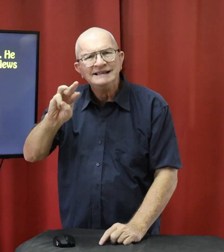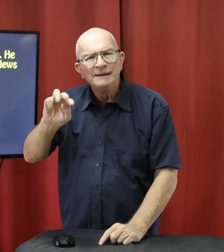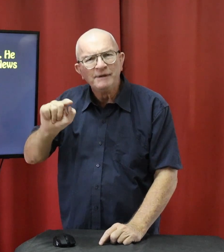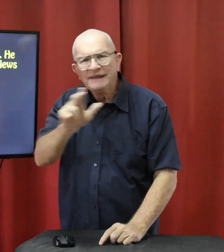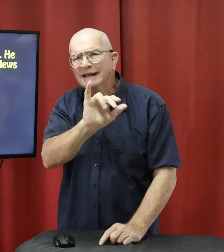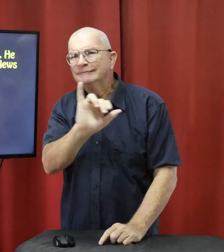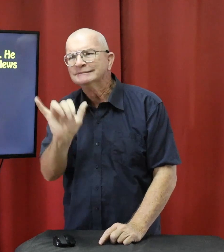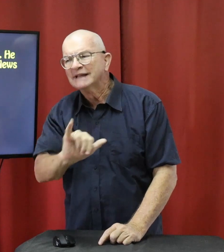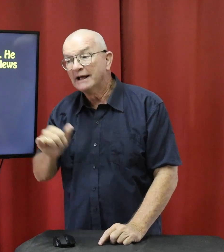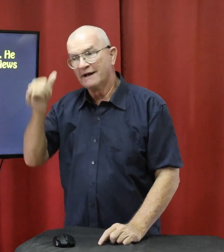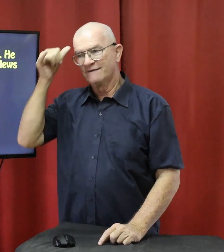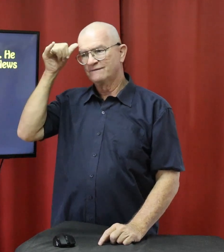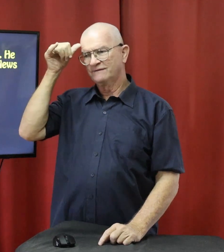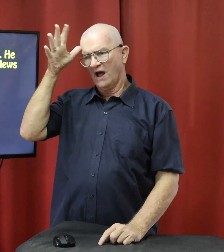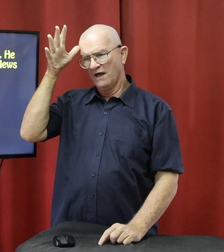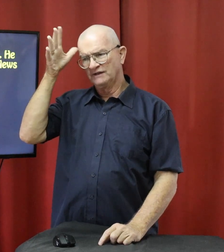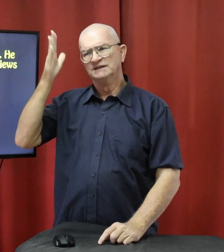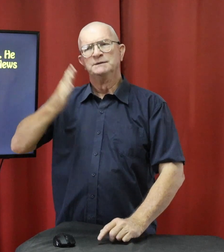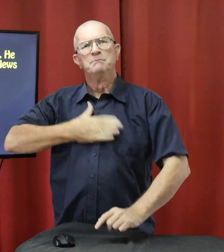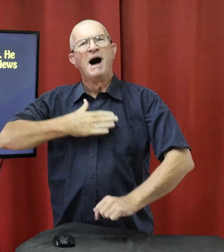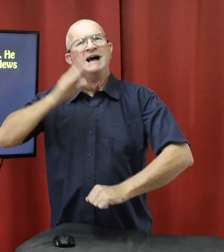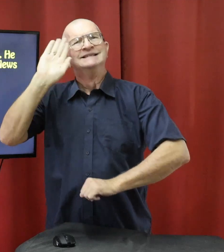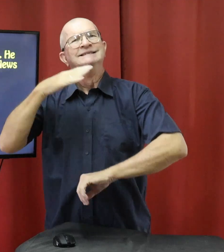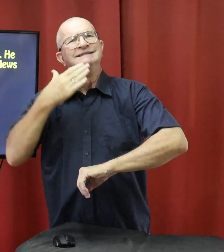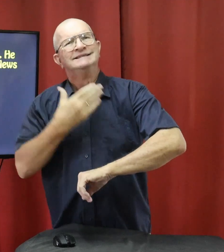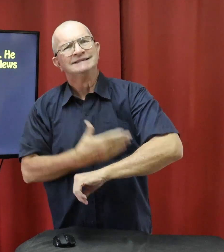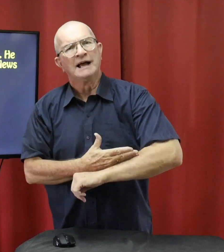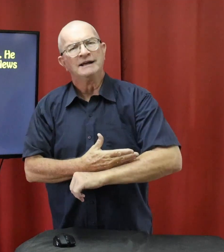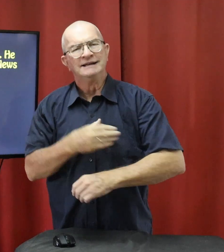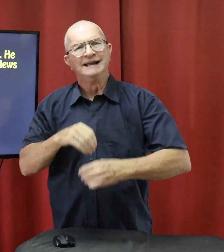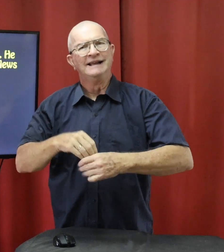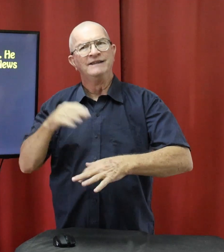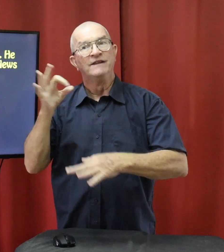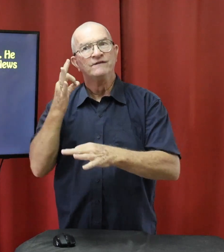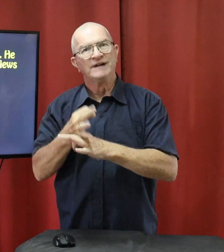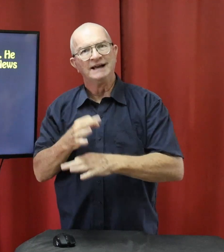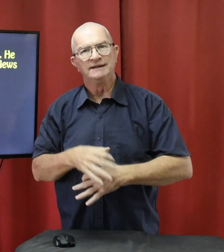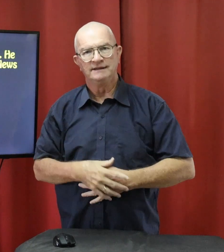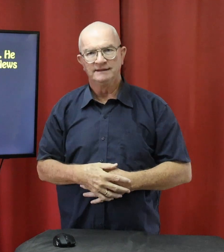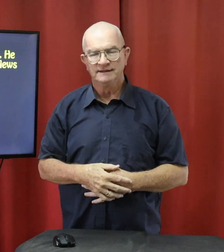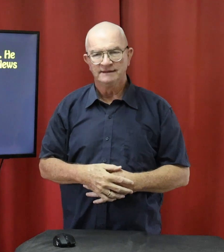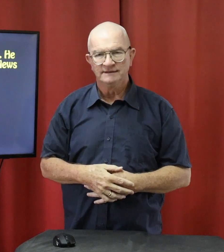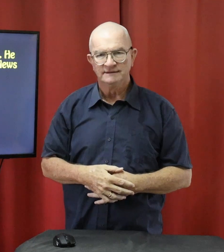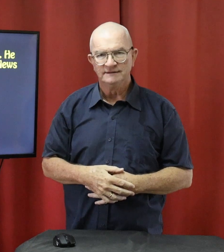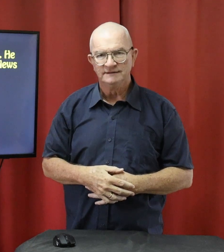But he looked at Timothy like a father and said, "This is my son in the faith."